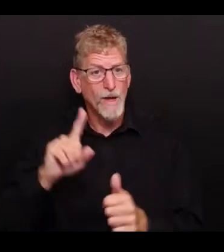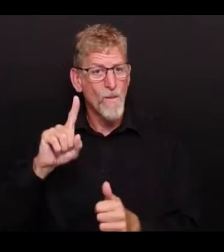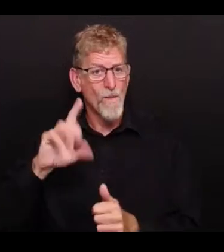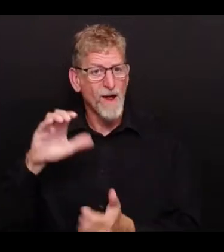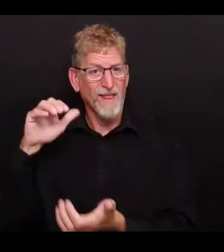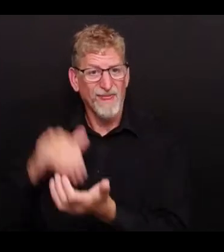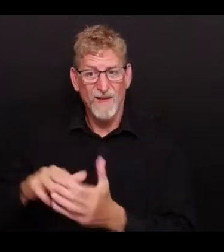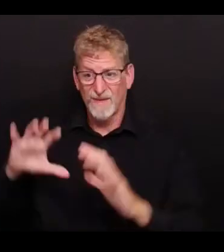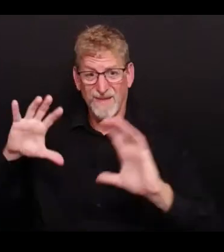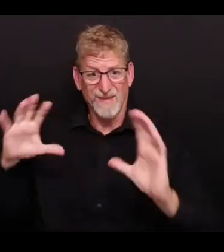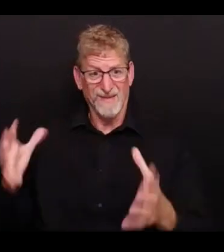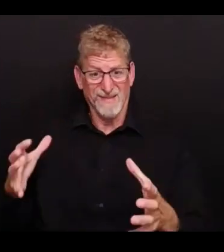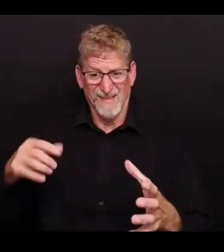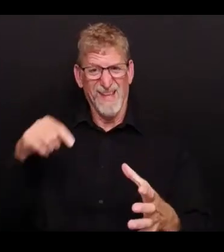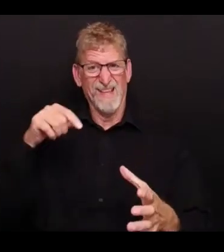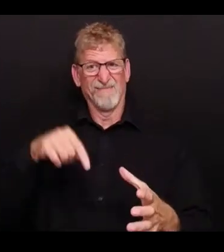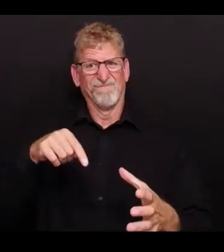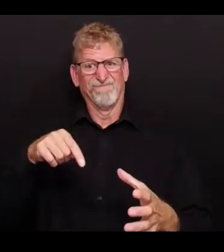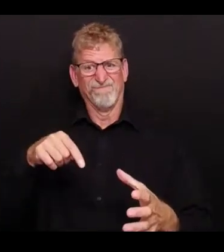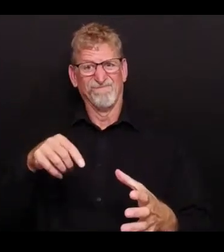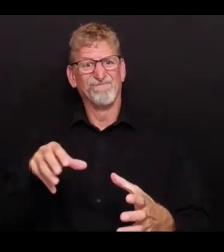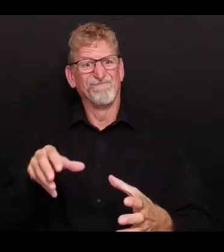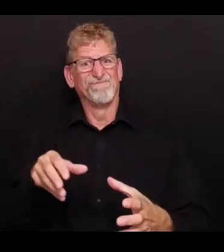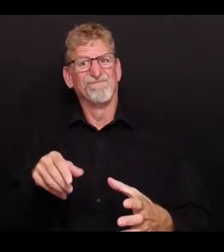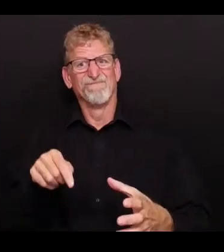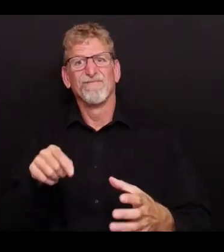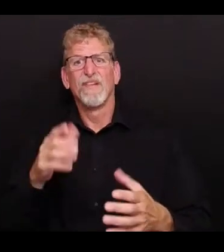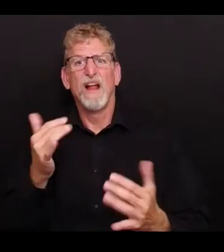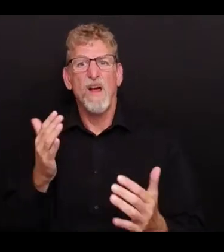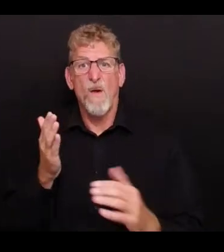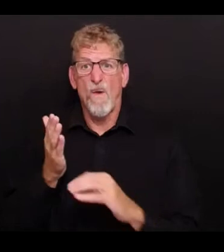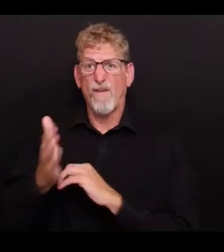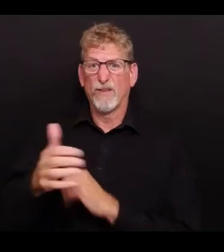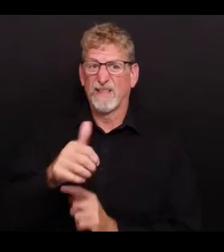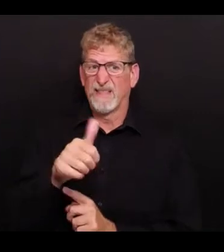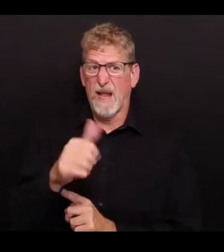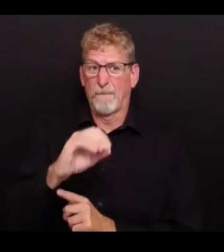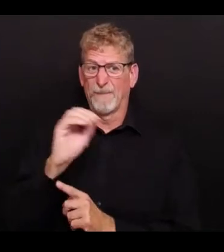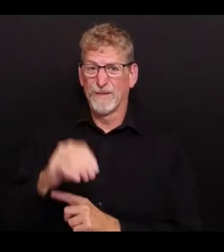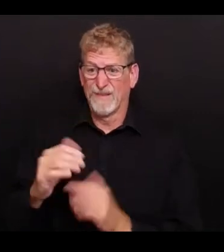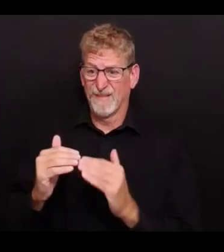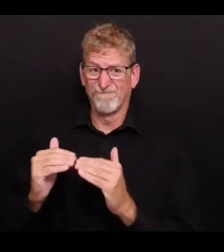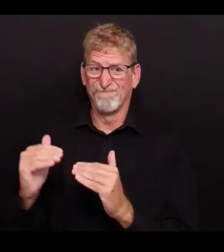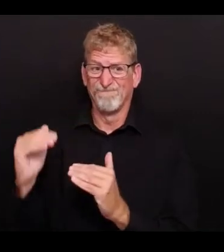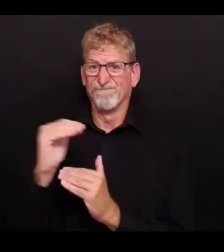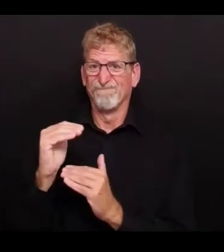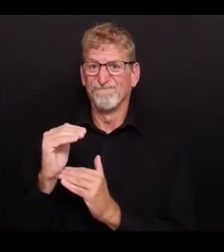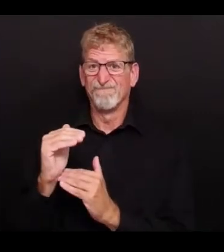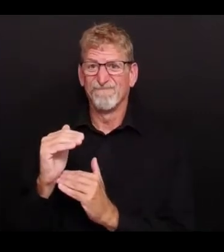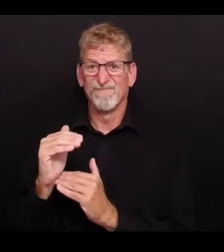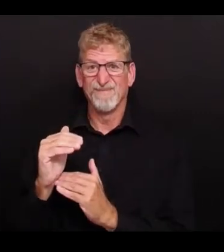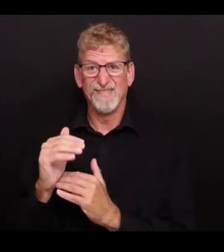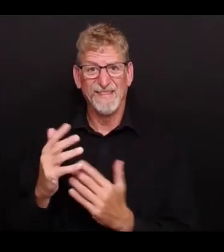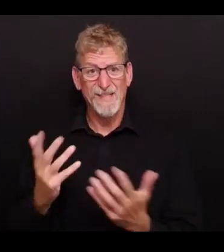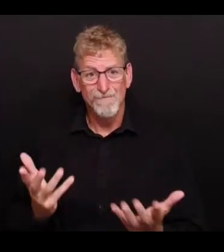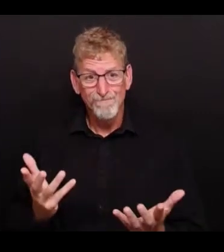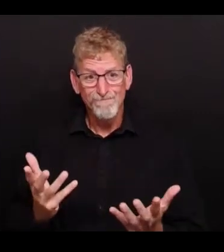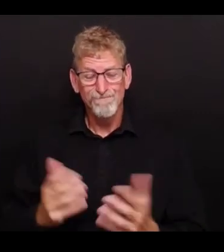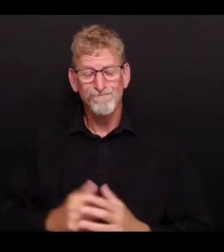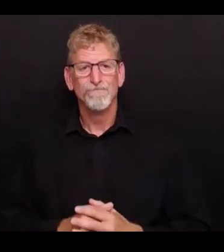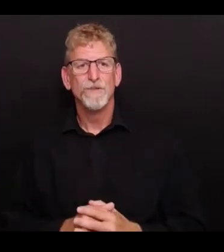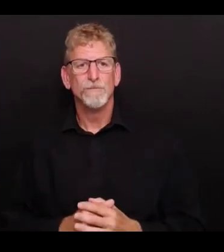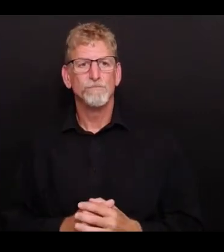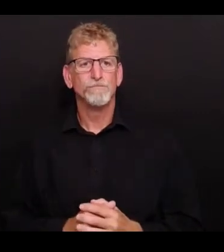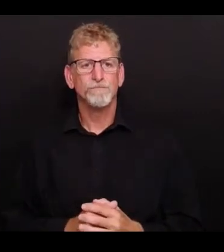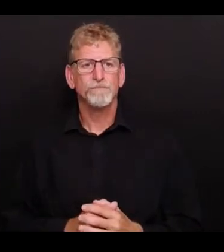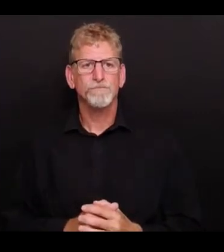significantly above our high-risk threshold of 10 cases per 100,000. But that 7-day average rate of increase